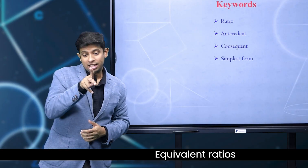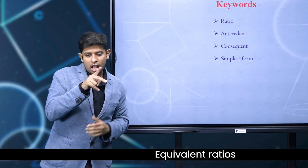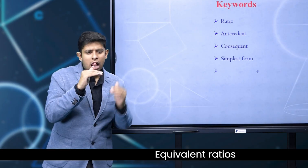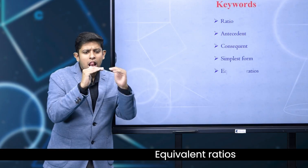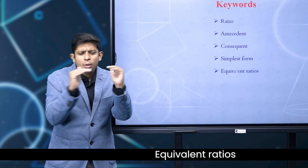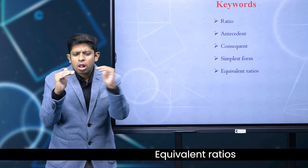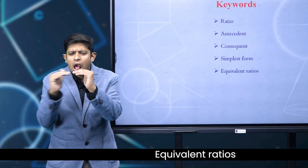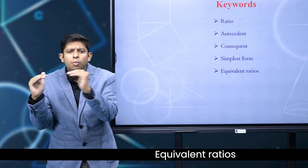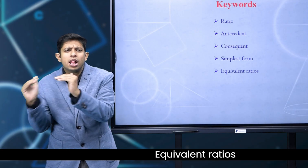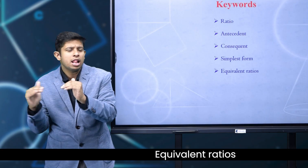equivalent ratios,